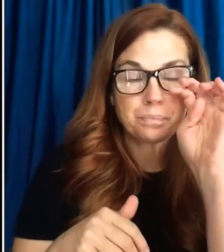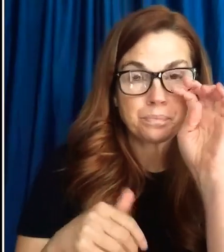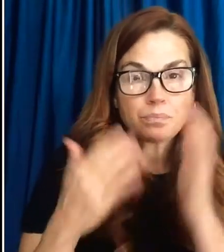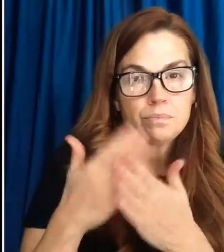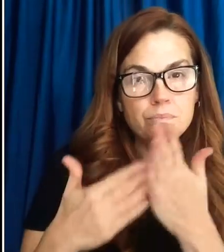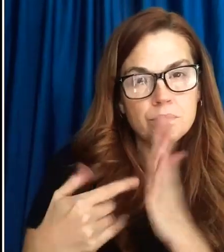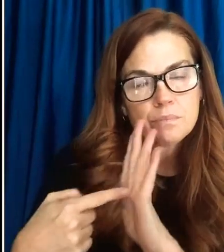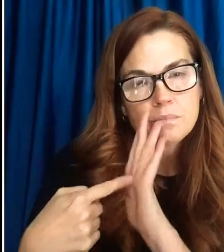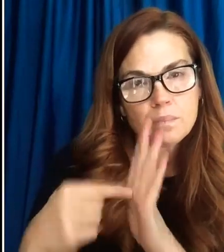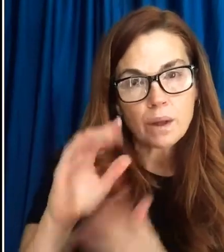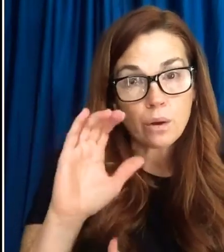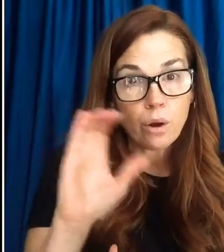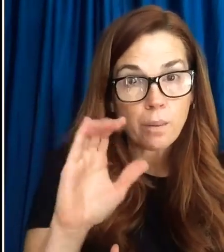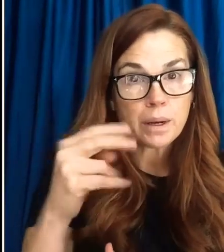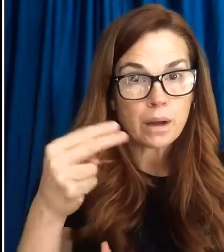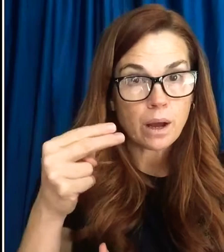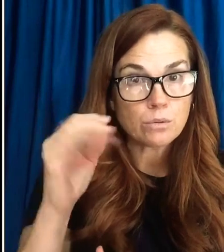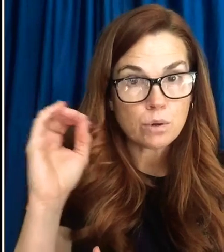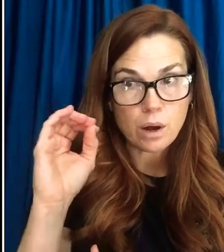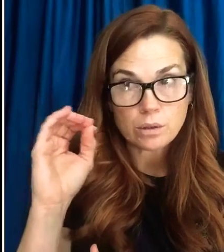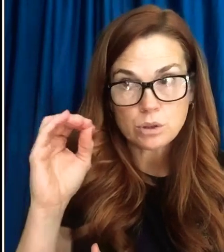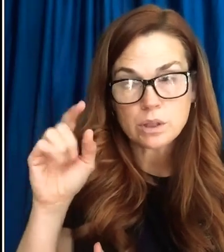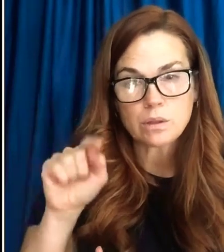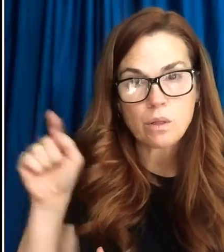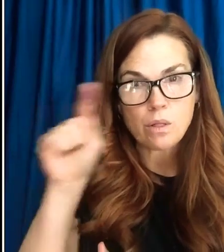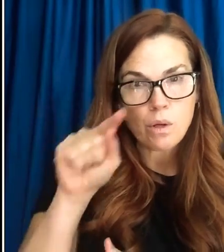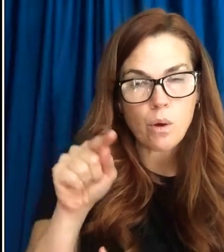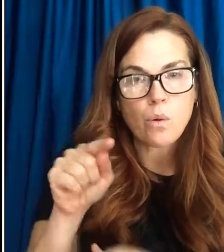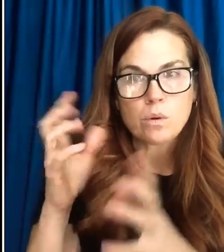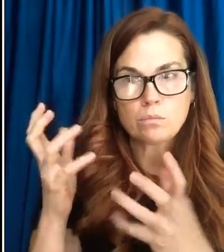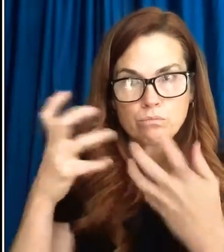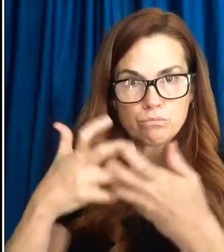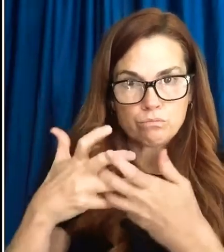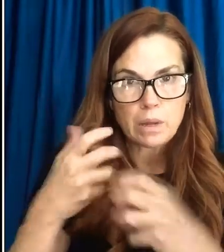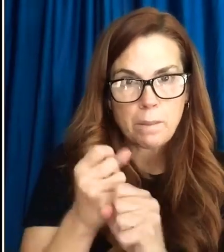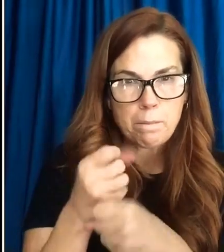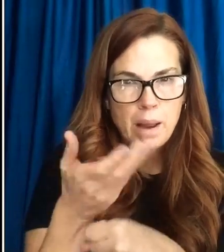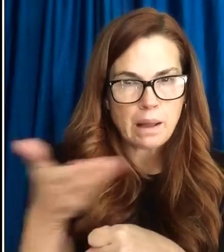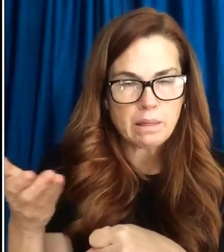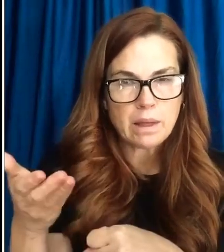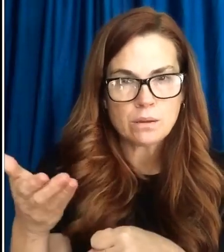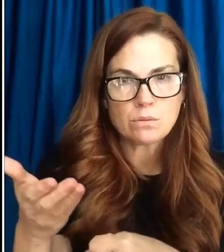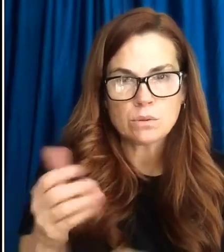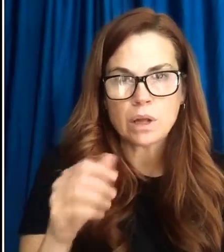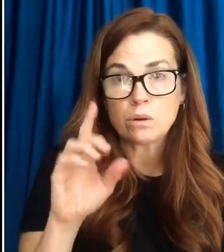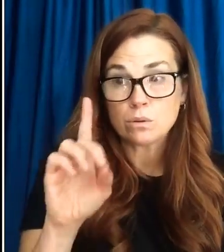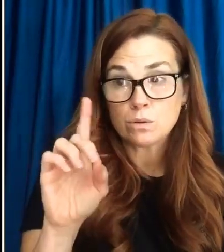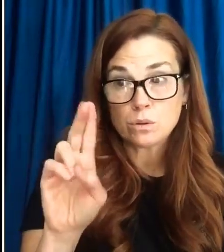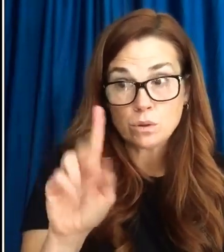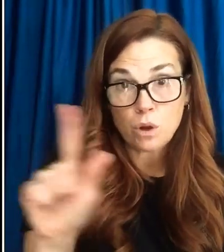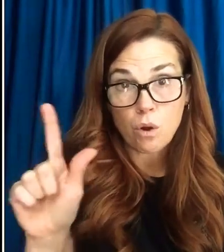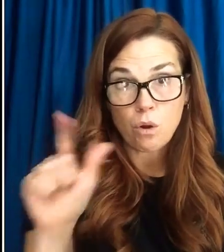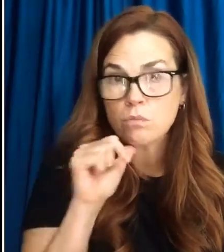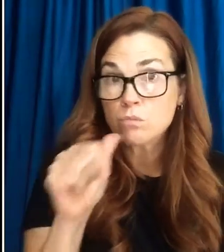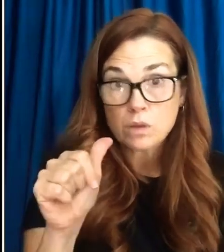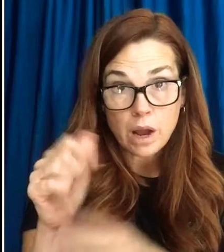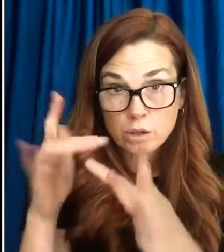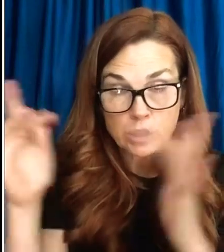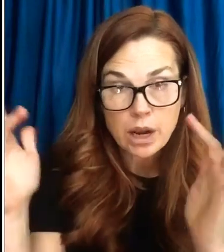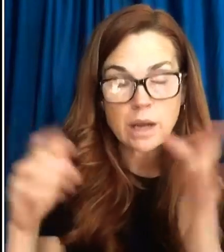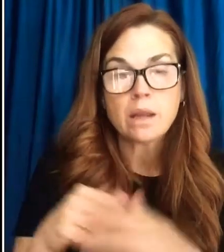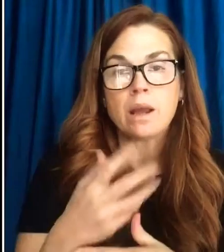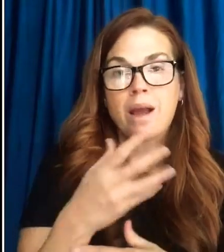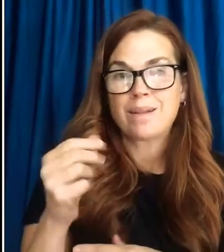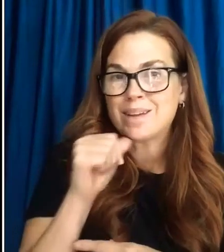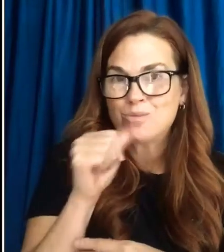nonmetals are carbon, hydrogen, and oxygen. These elements make things that are dull, do not conduct electricity well, meaning